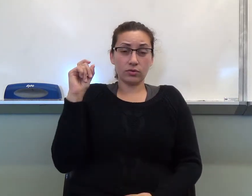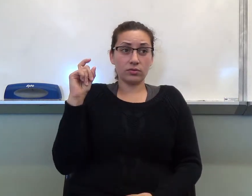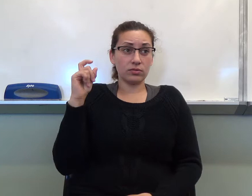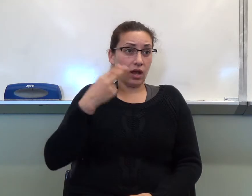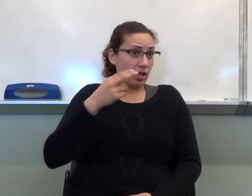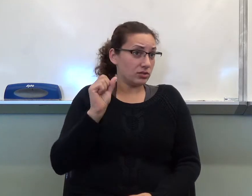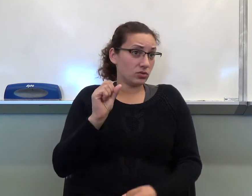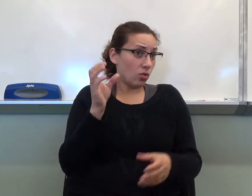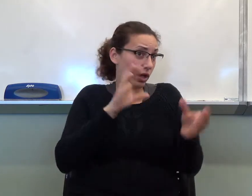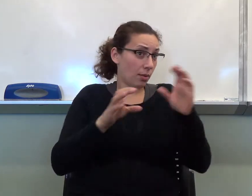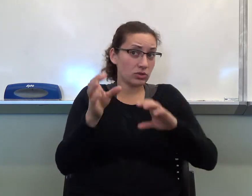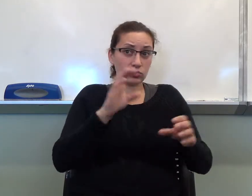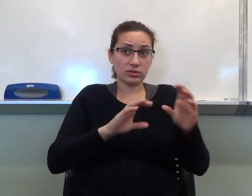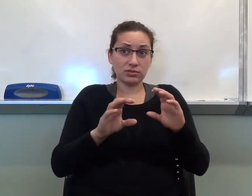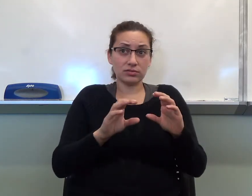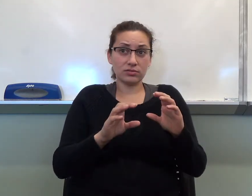No. There's